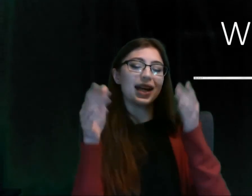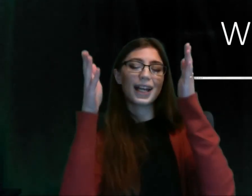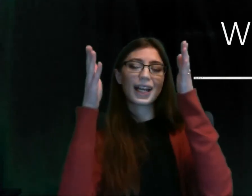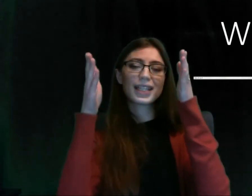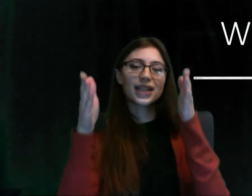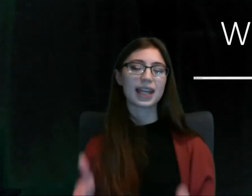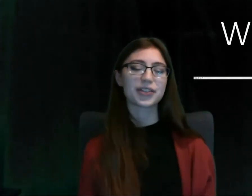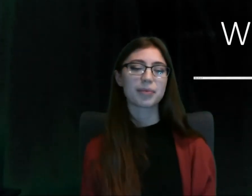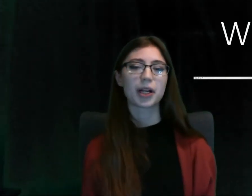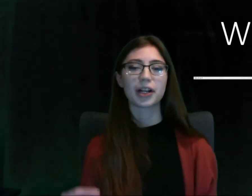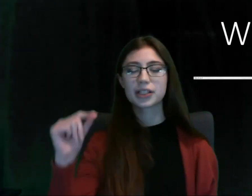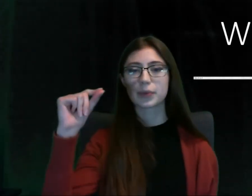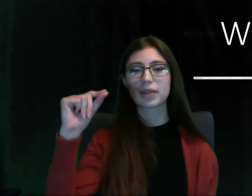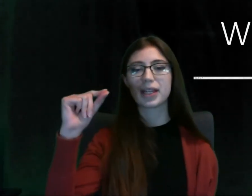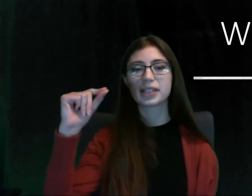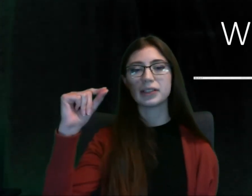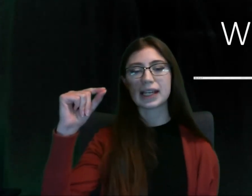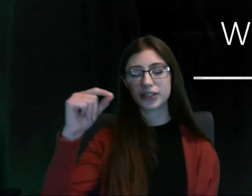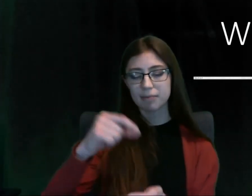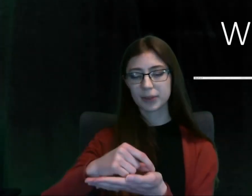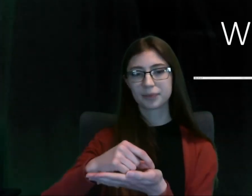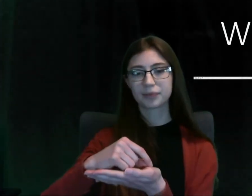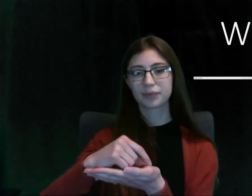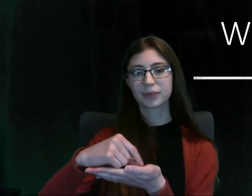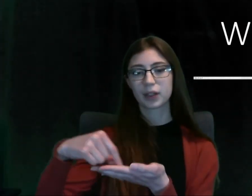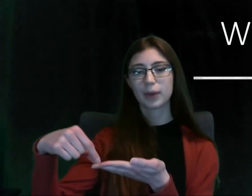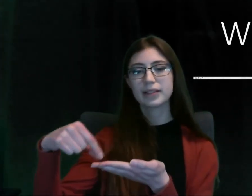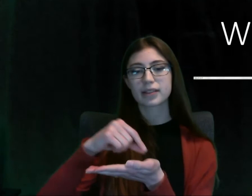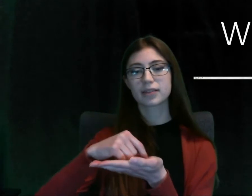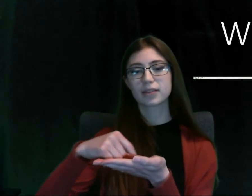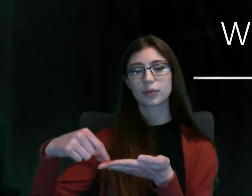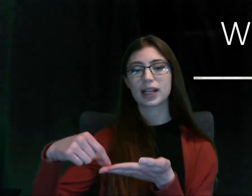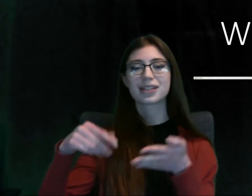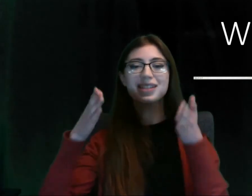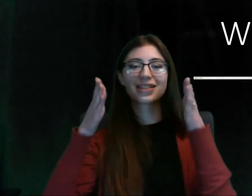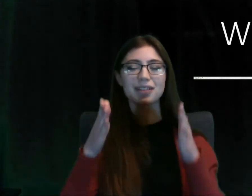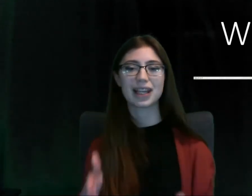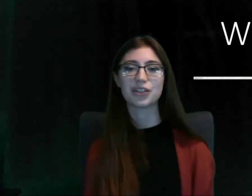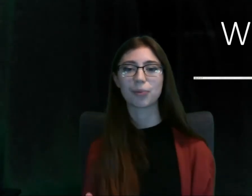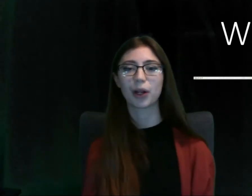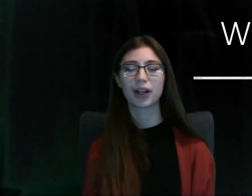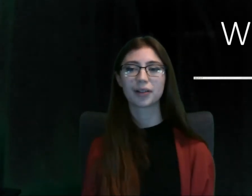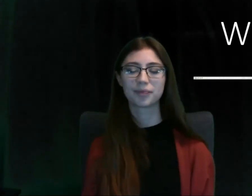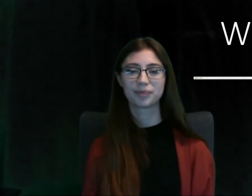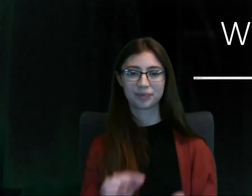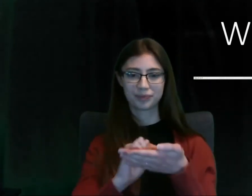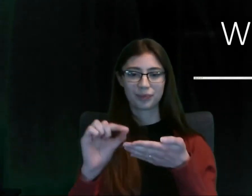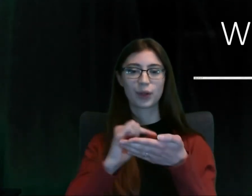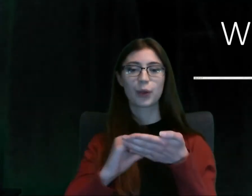And then the agent marker. So with the pencil hand shape, write, write, agent marker.